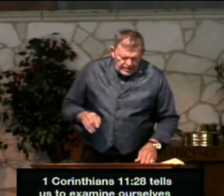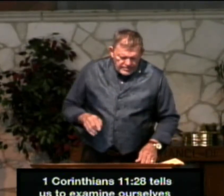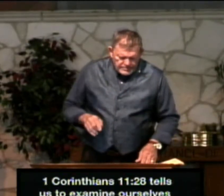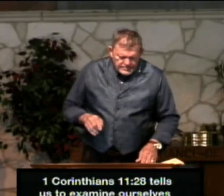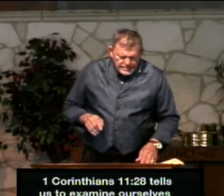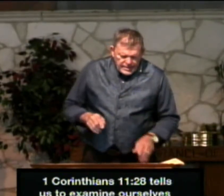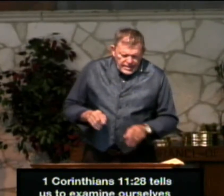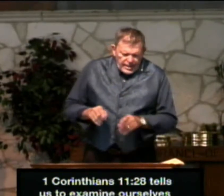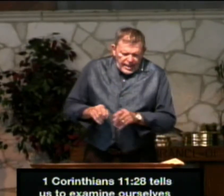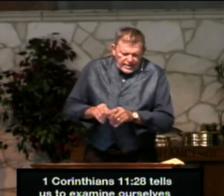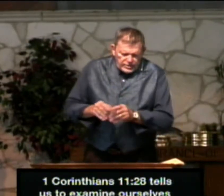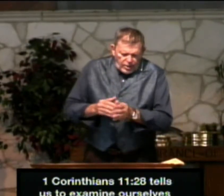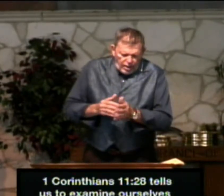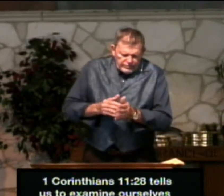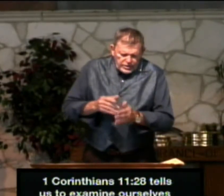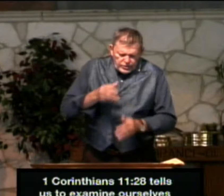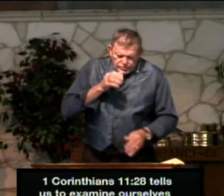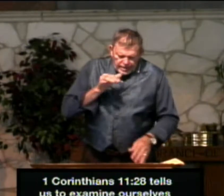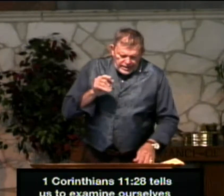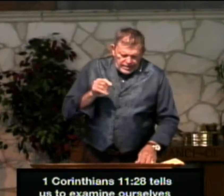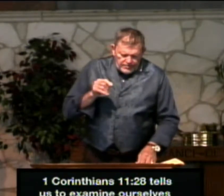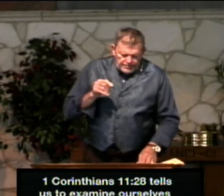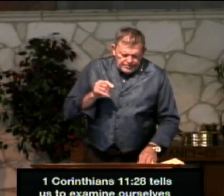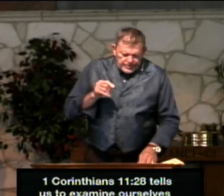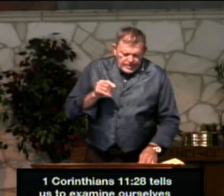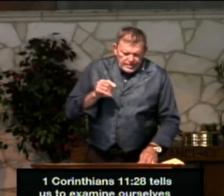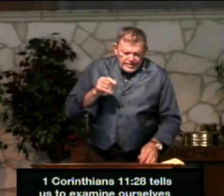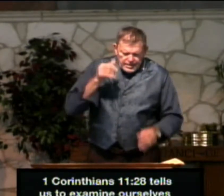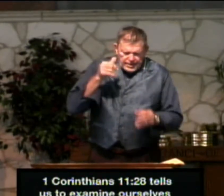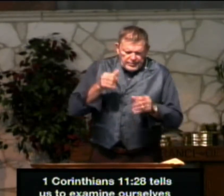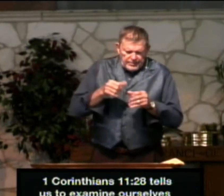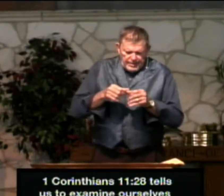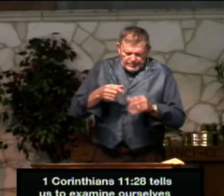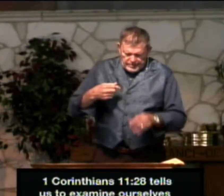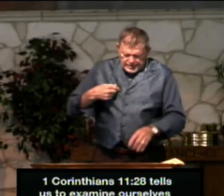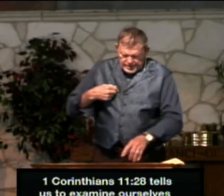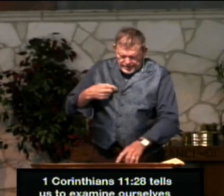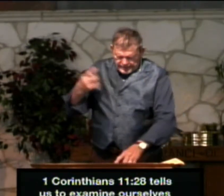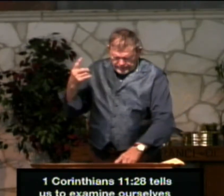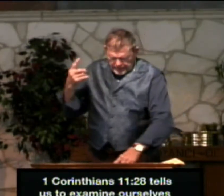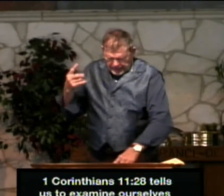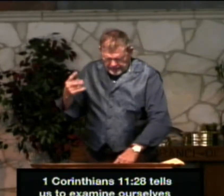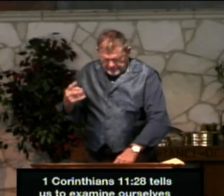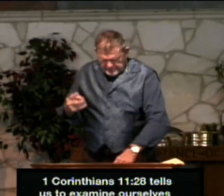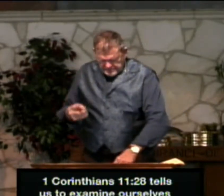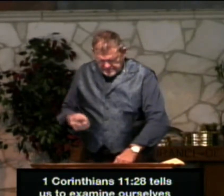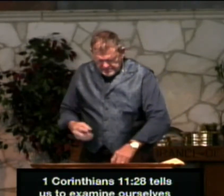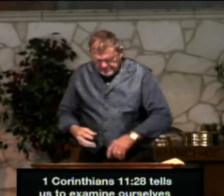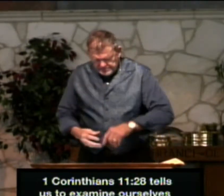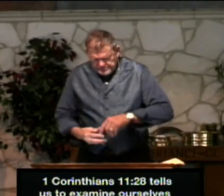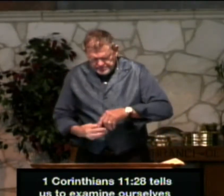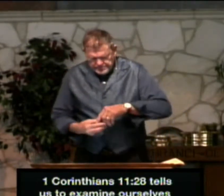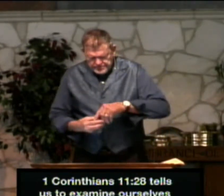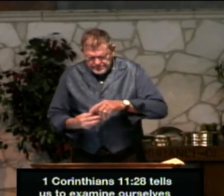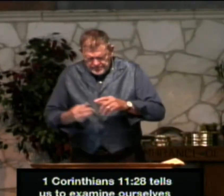ye, as oft as you drink it, in remembrance of me."